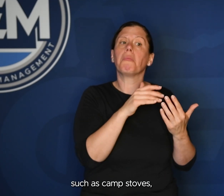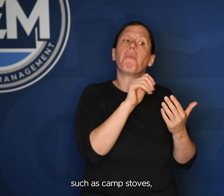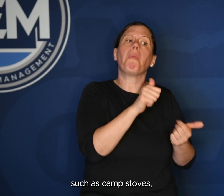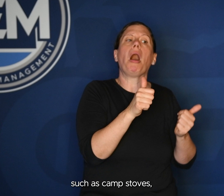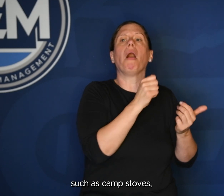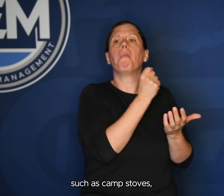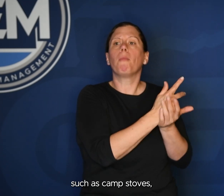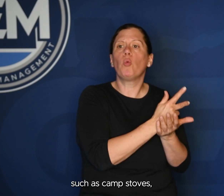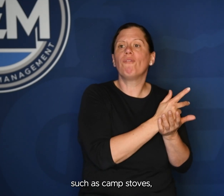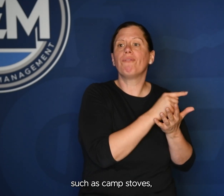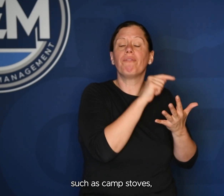camp stoves,